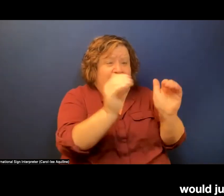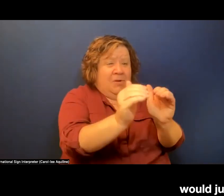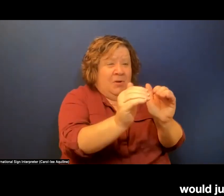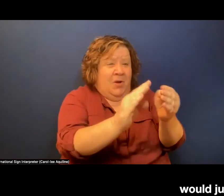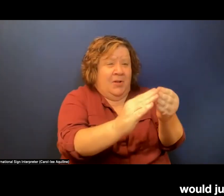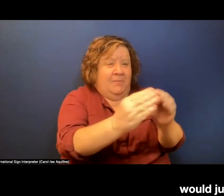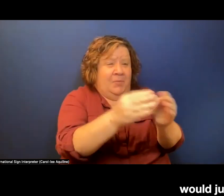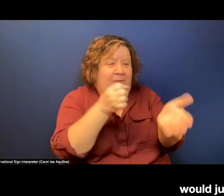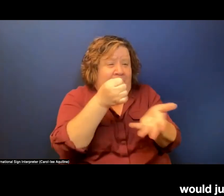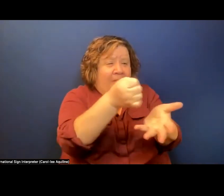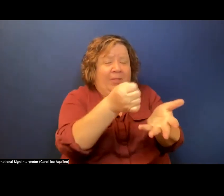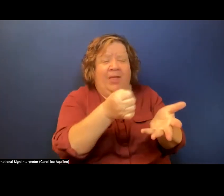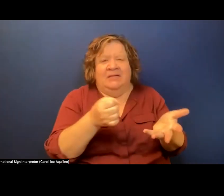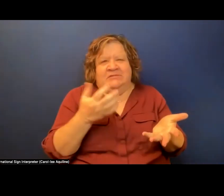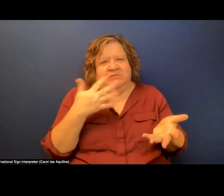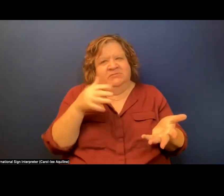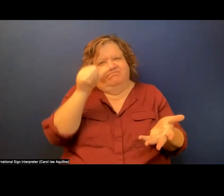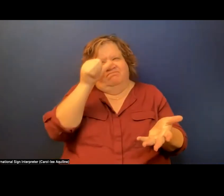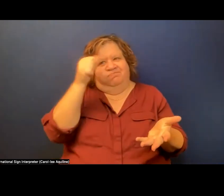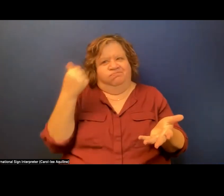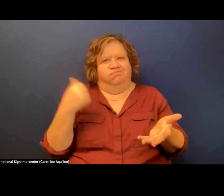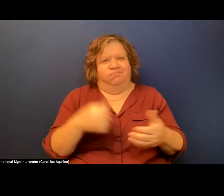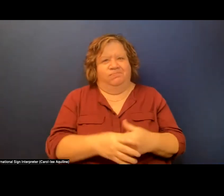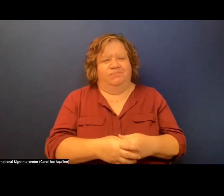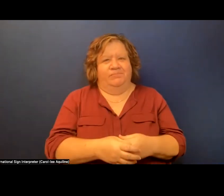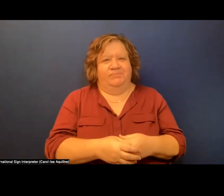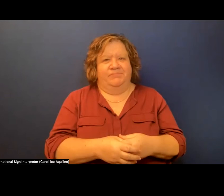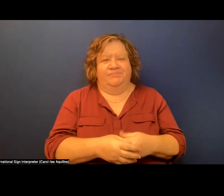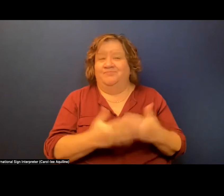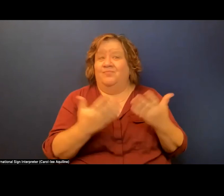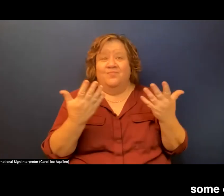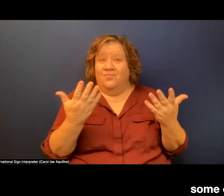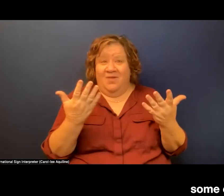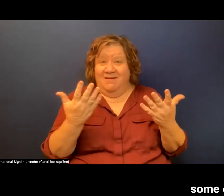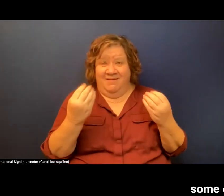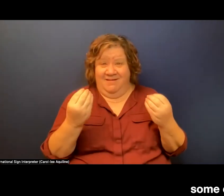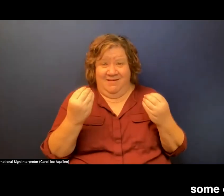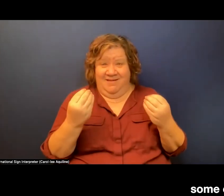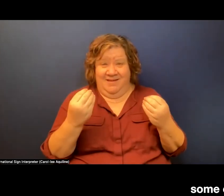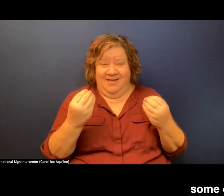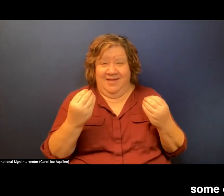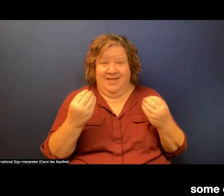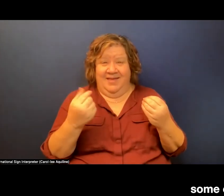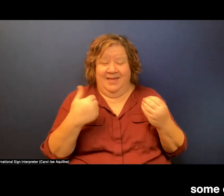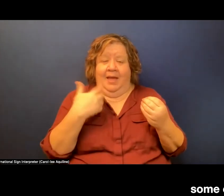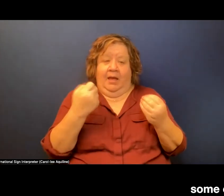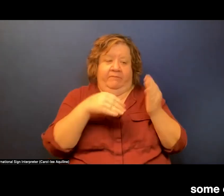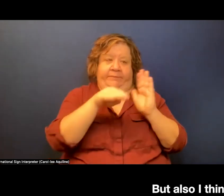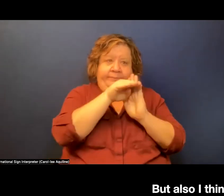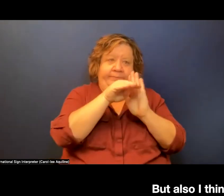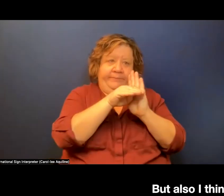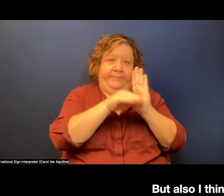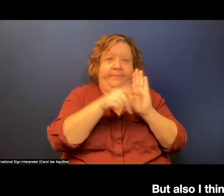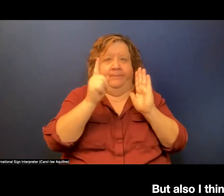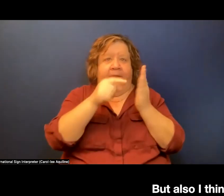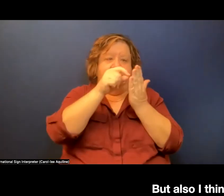have some very difficult sort of processes for funding, which some of our partners, implementing partners,